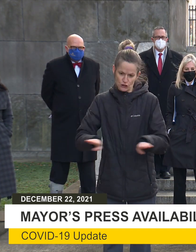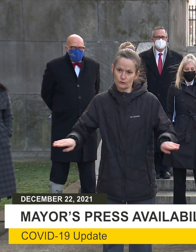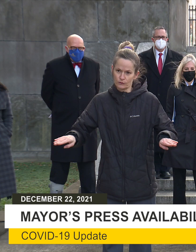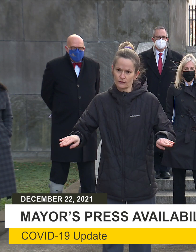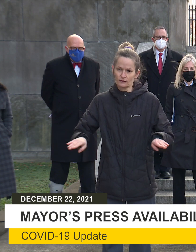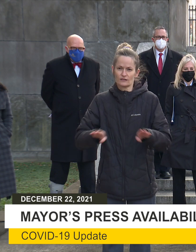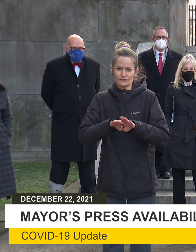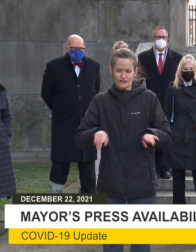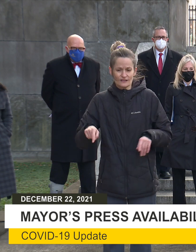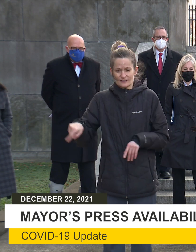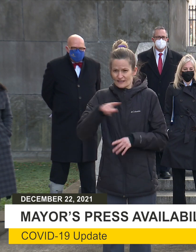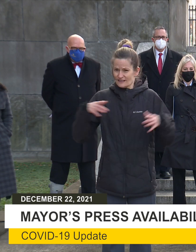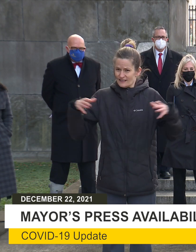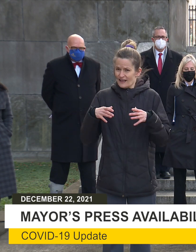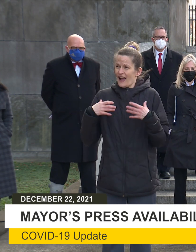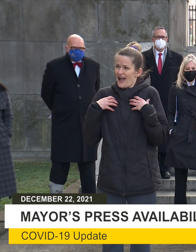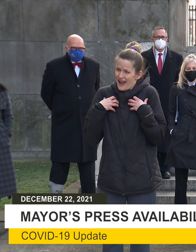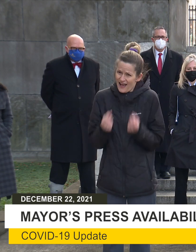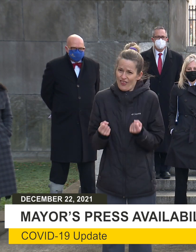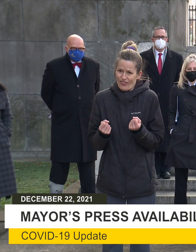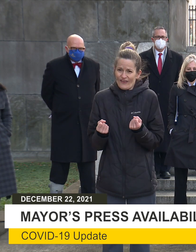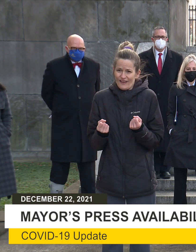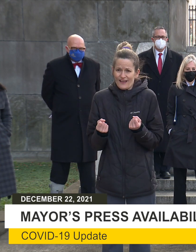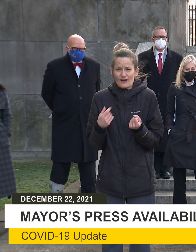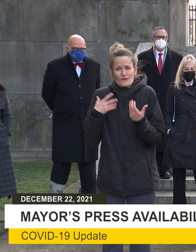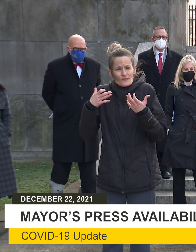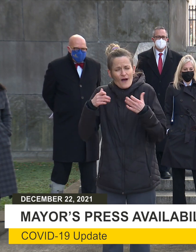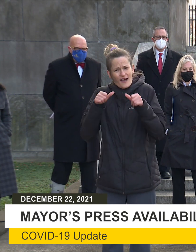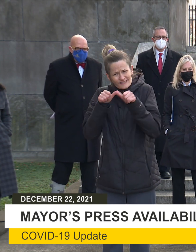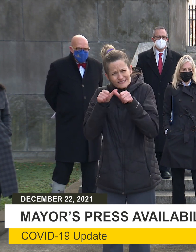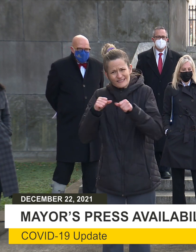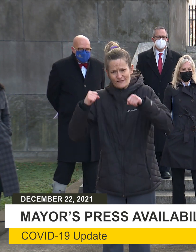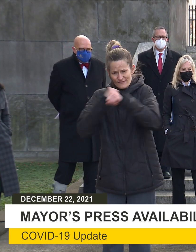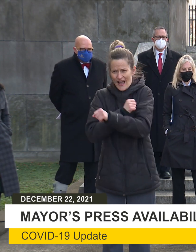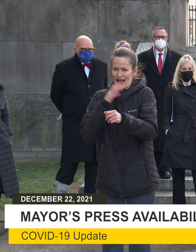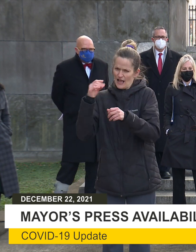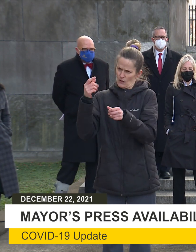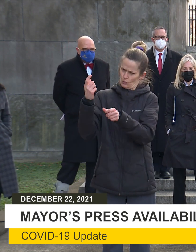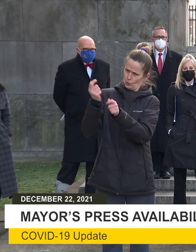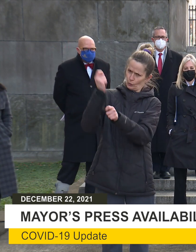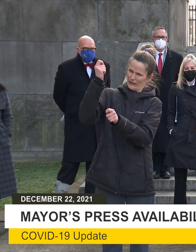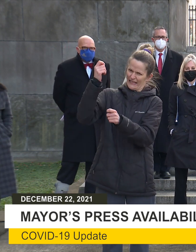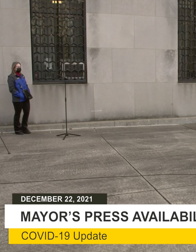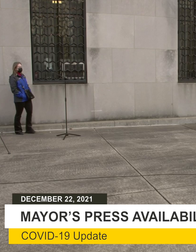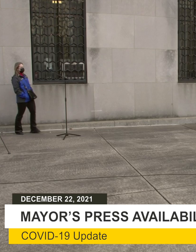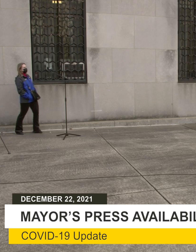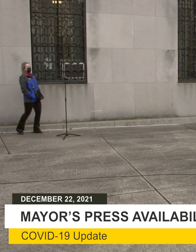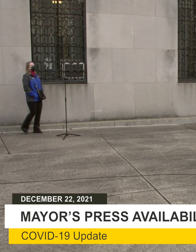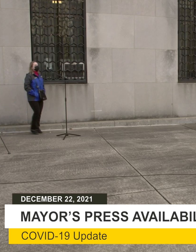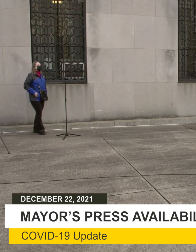finally continue to battle and win this fight against COVID. And with that, we'll take a few questions.